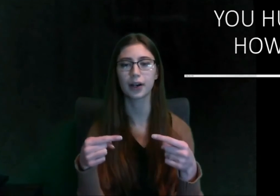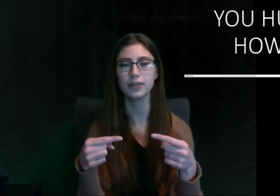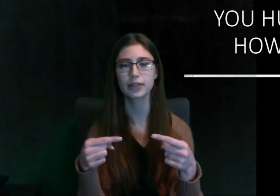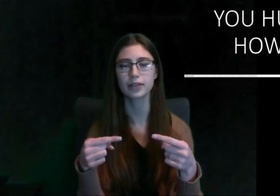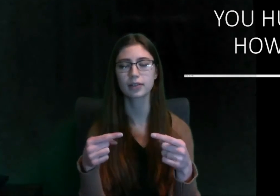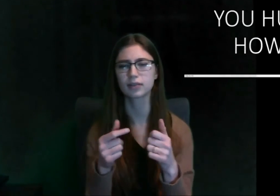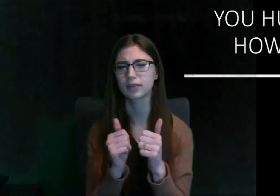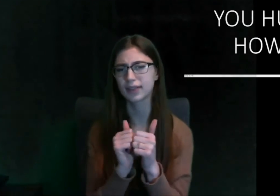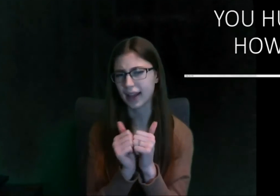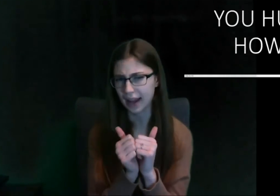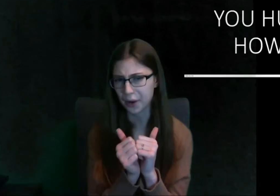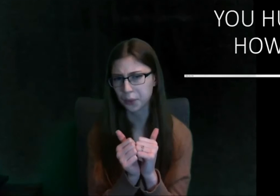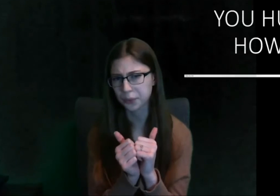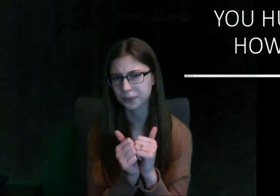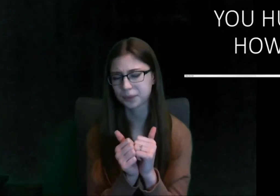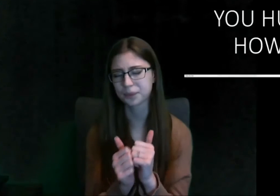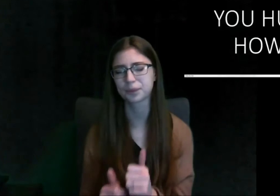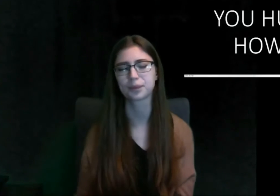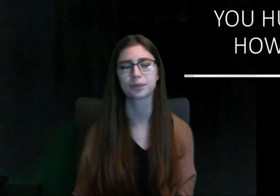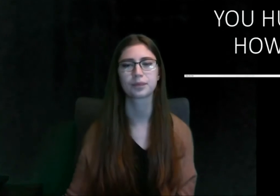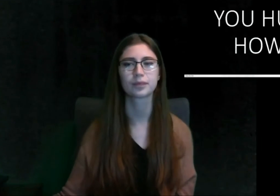hurt. How?